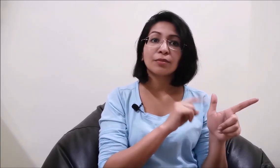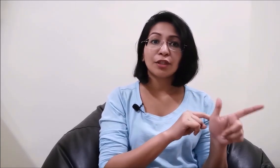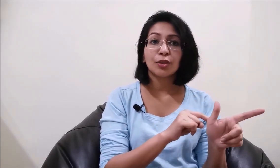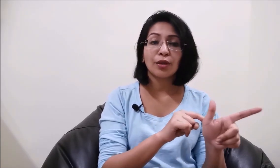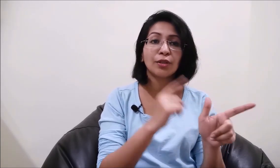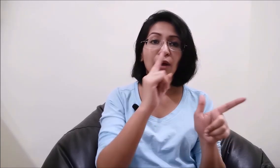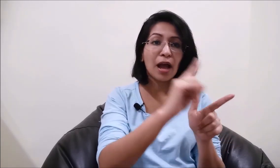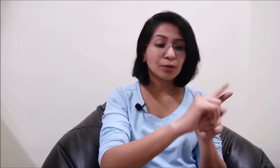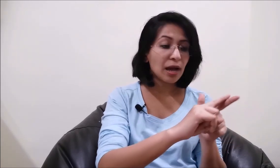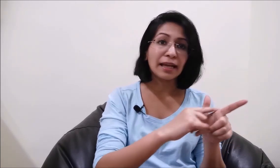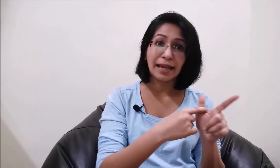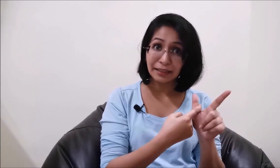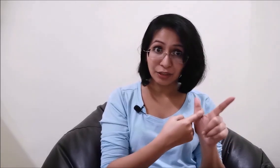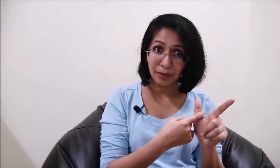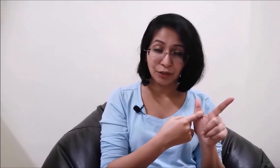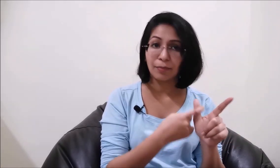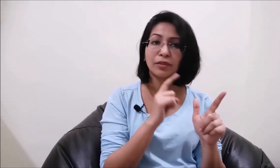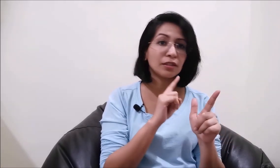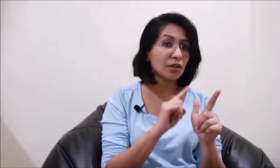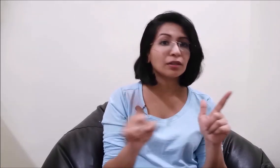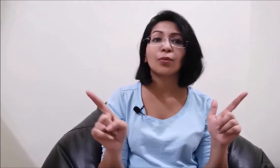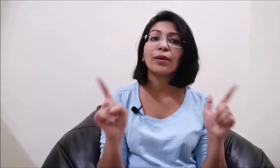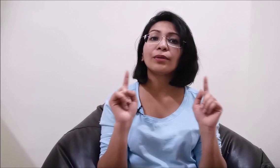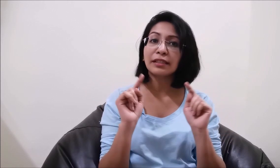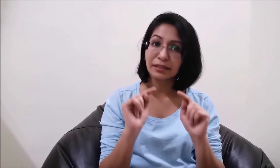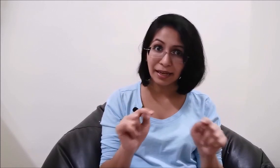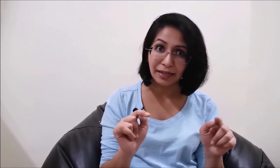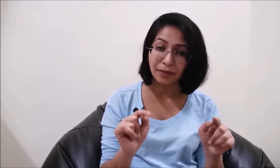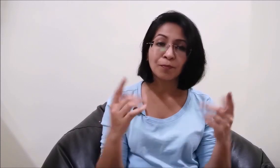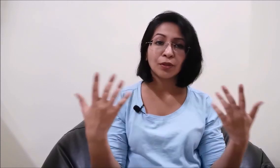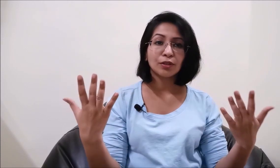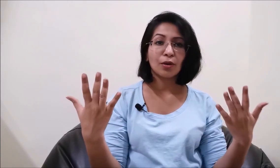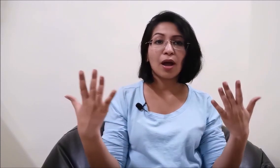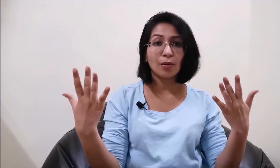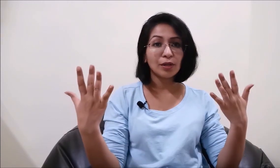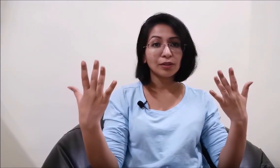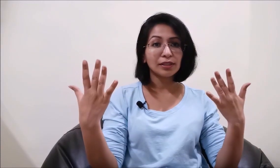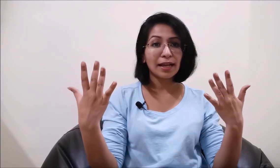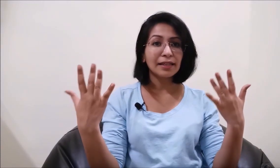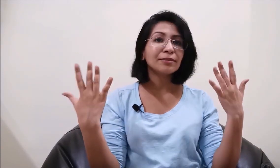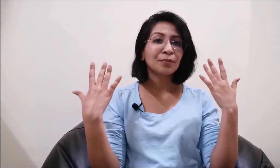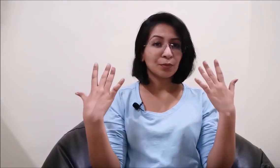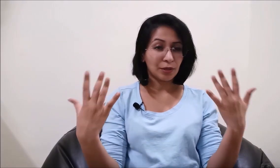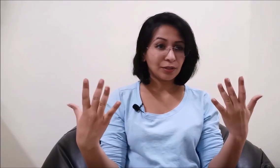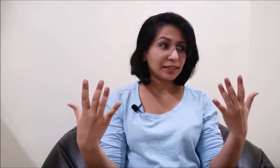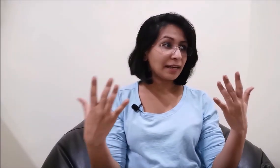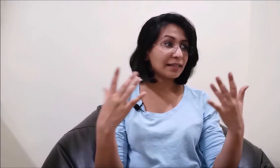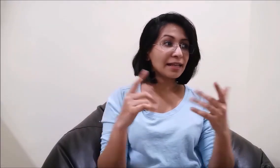me showing you how to highlight the shape. This is not the way we sign it. So how are we going to sign it? We're going to sign it